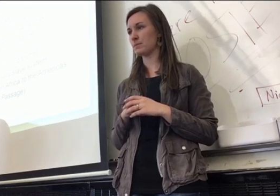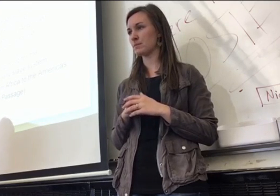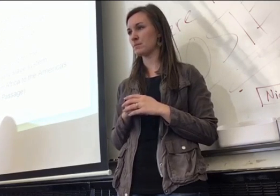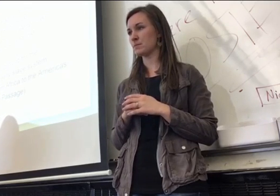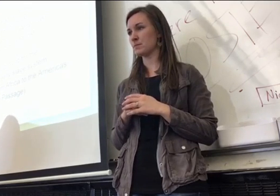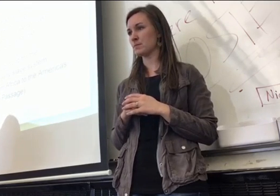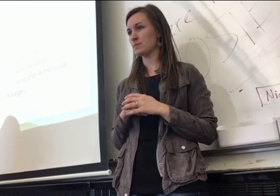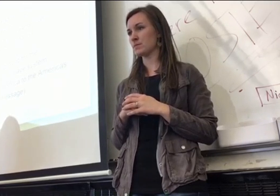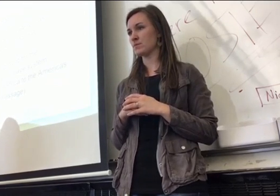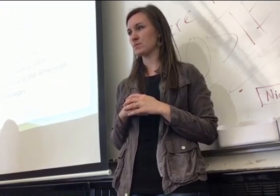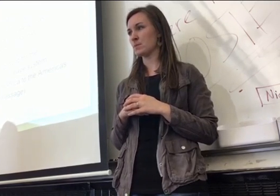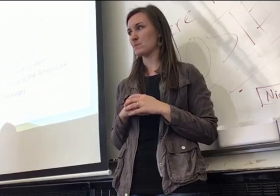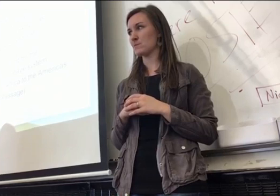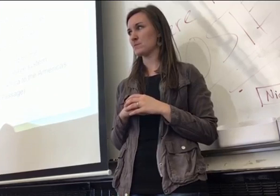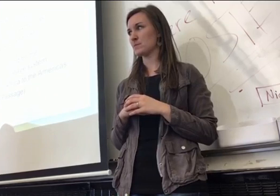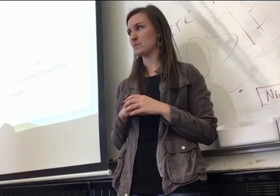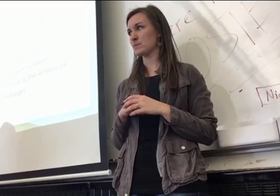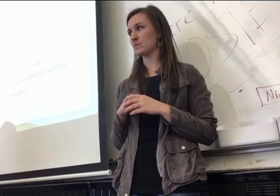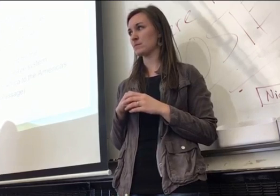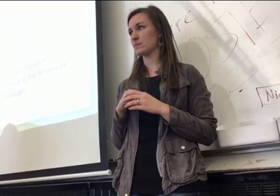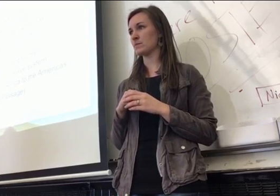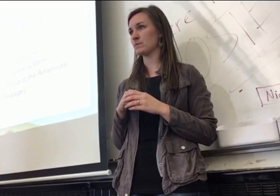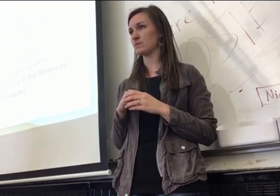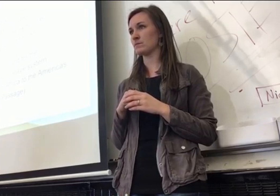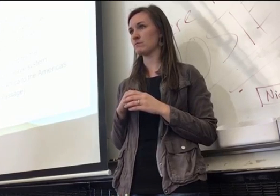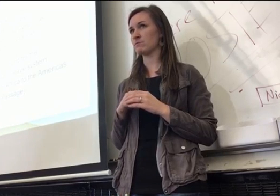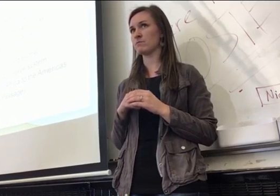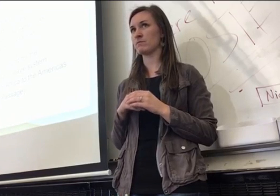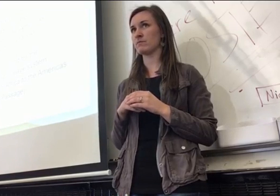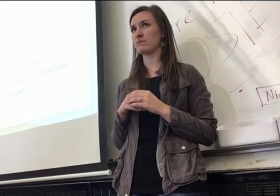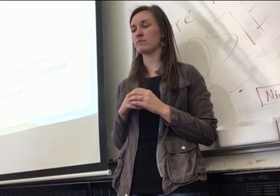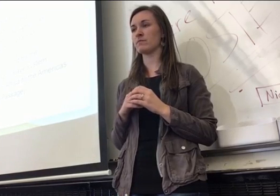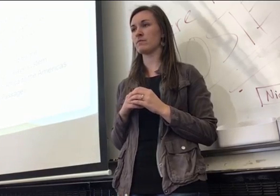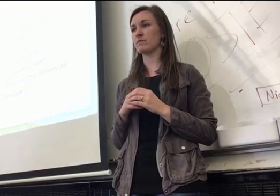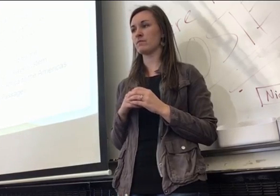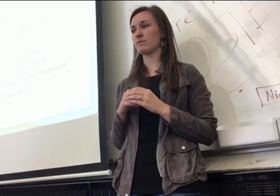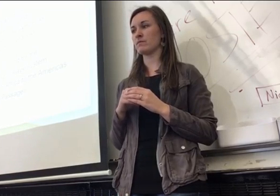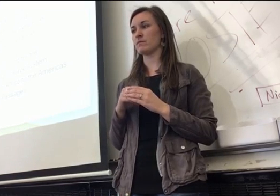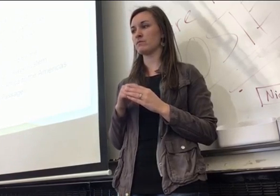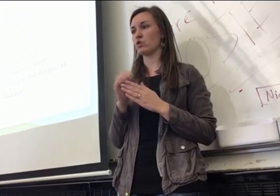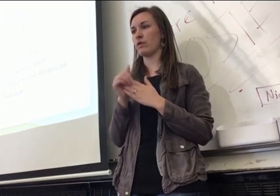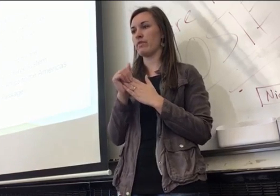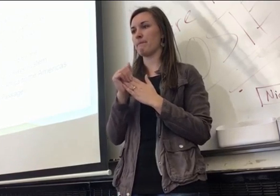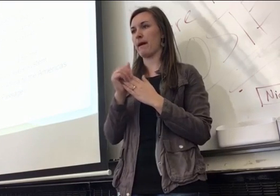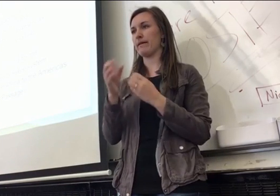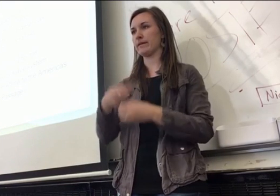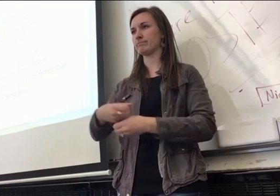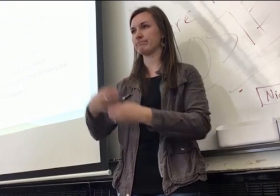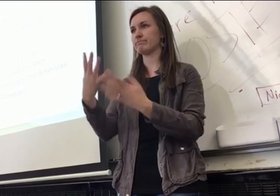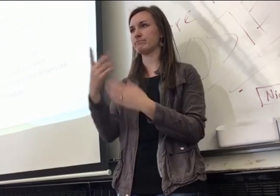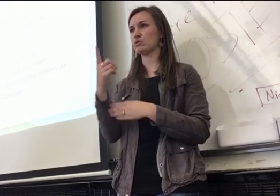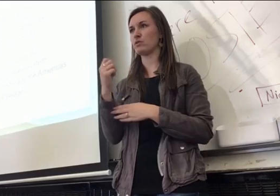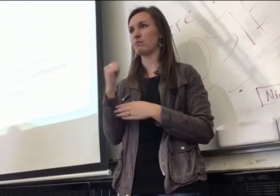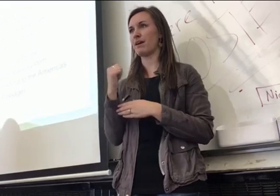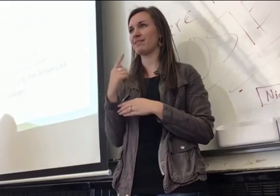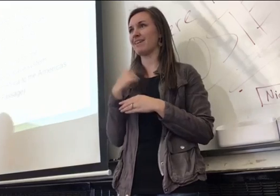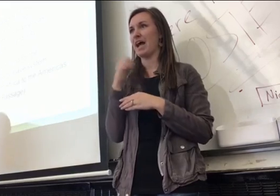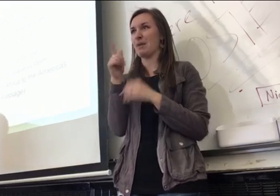this is going to go this whole pile all the way to the back. So just take the whole pile and send it all the way to the back.